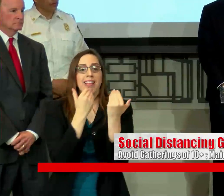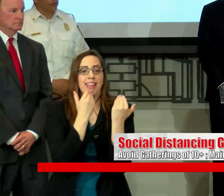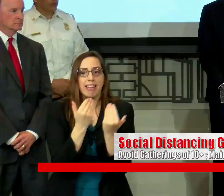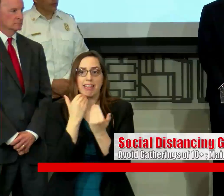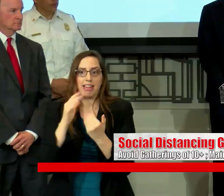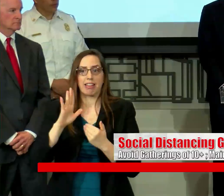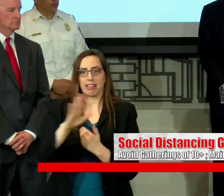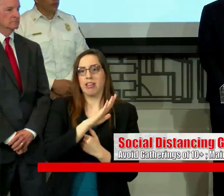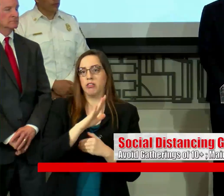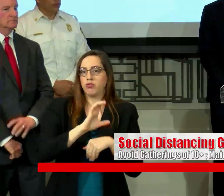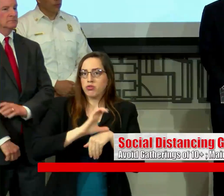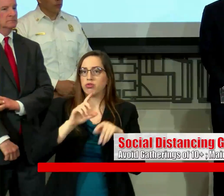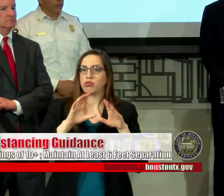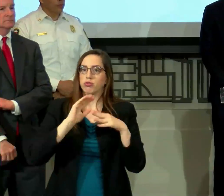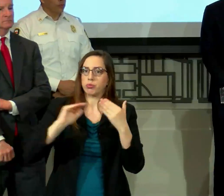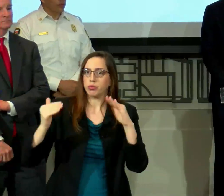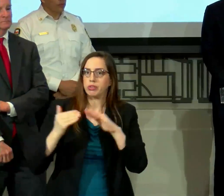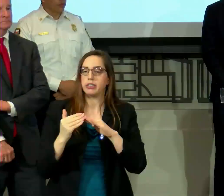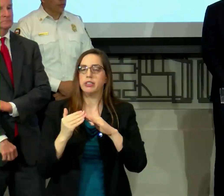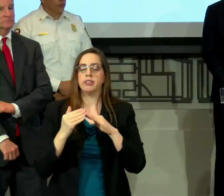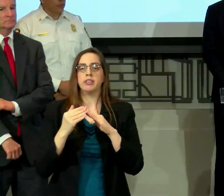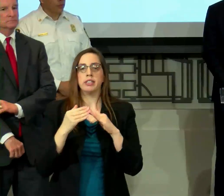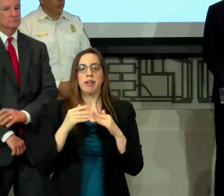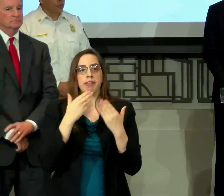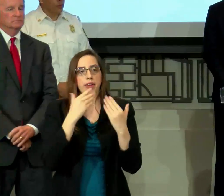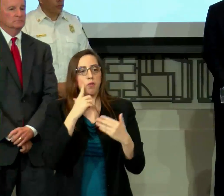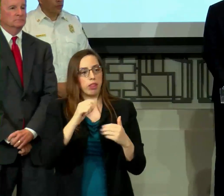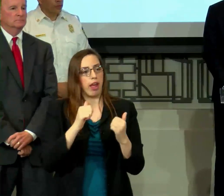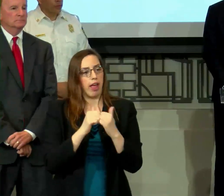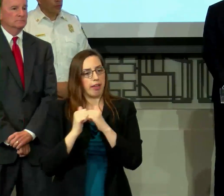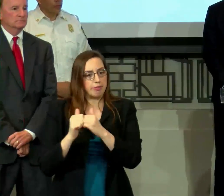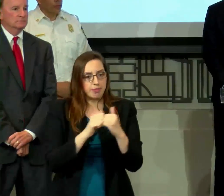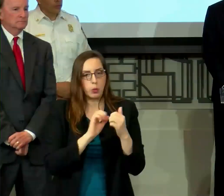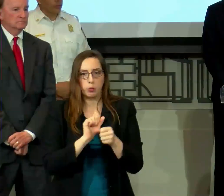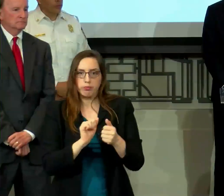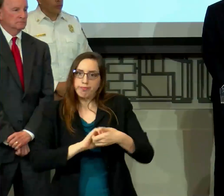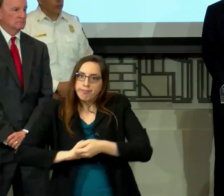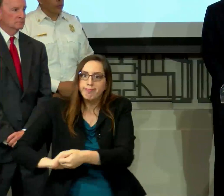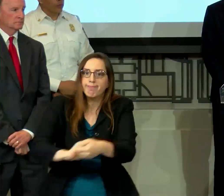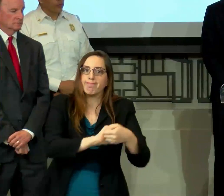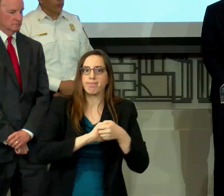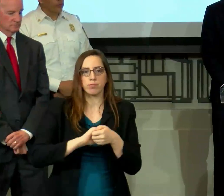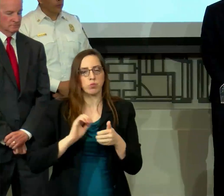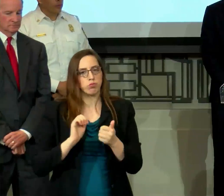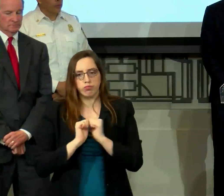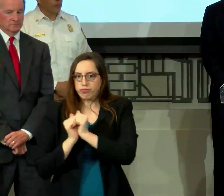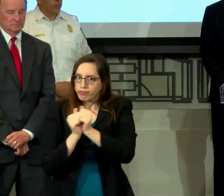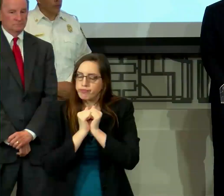faith-based community for how they're working with the rest of us. We're all in this together.